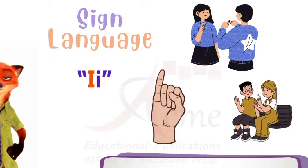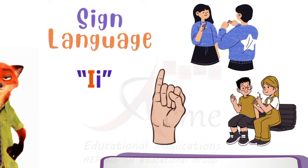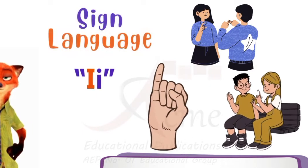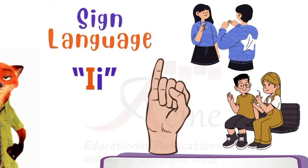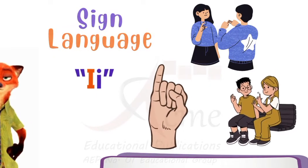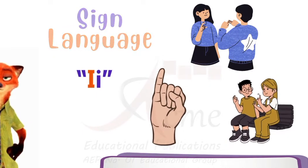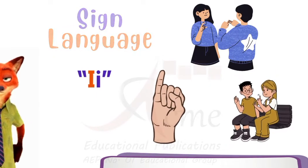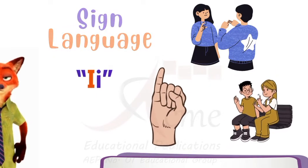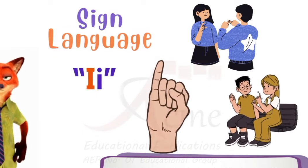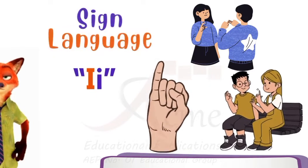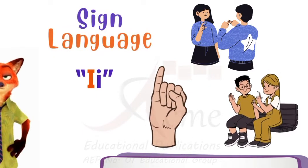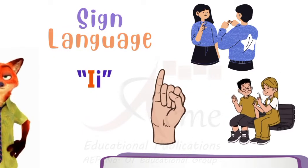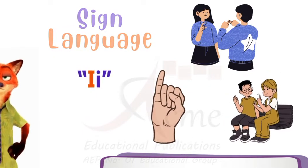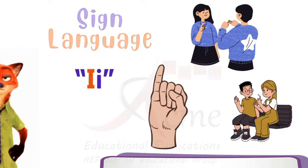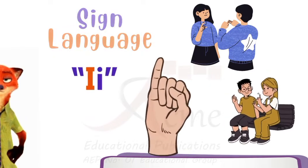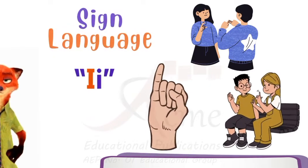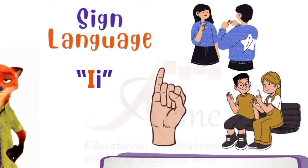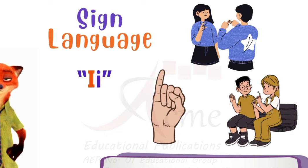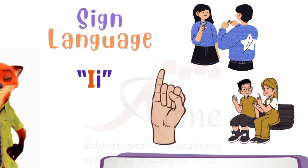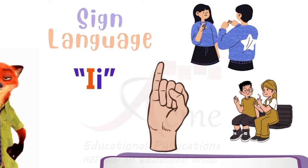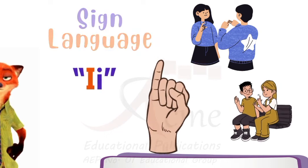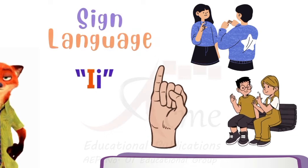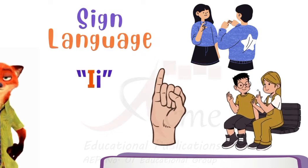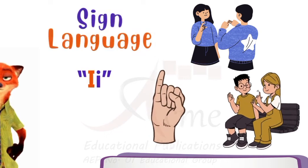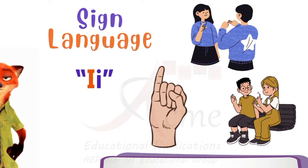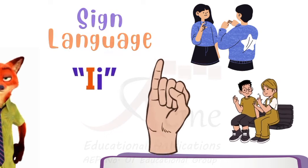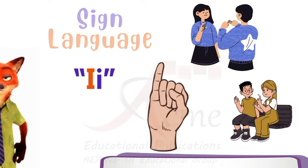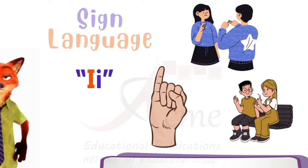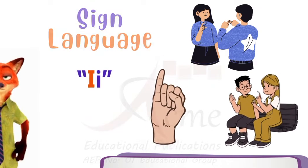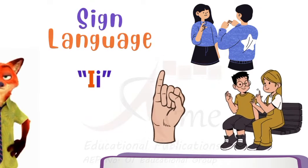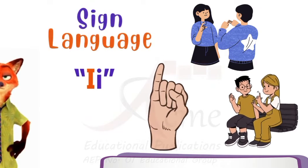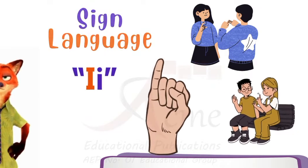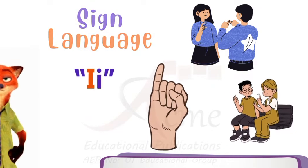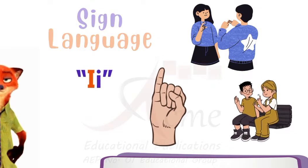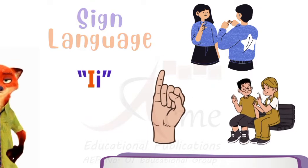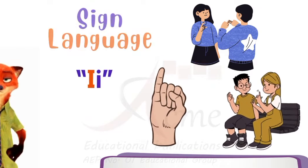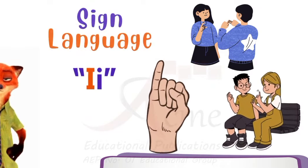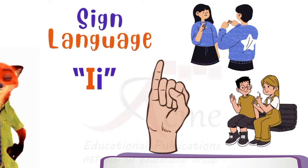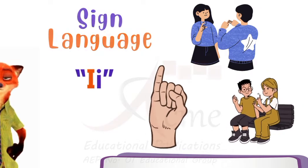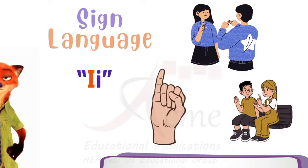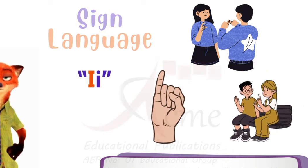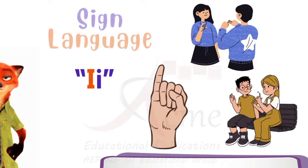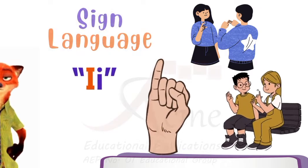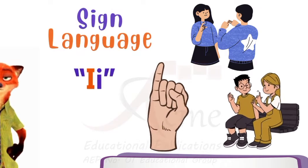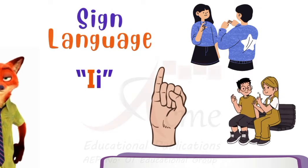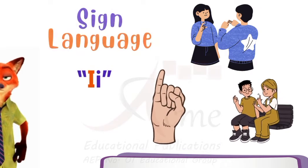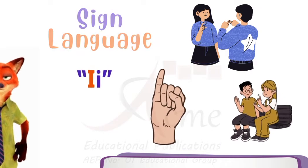E is another sign that looks a lot like the actual letter. It is just your pinky up straight with your thumb covering your other